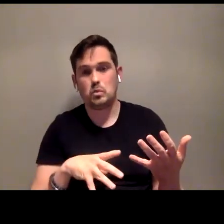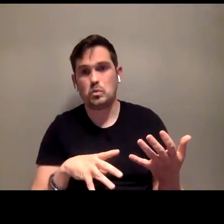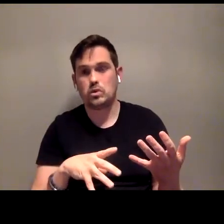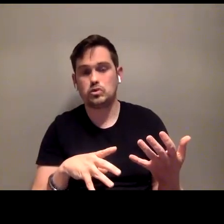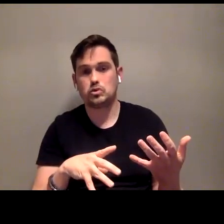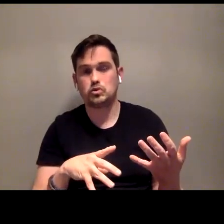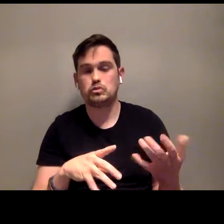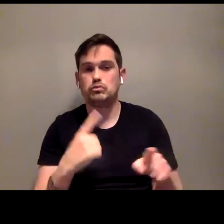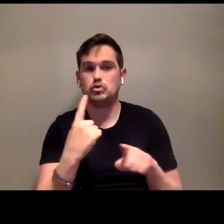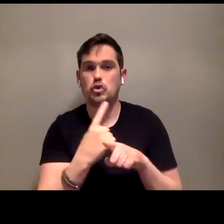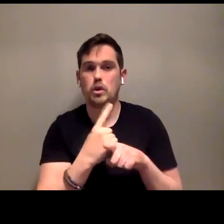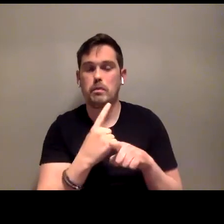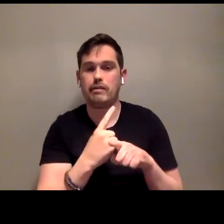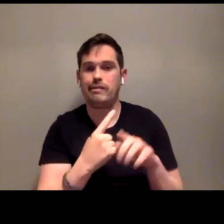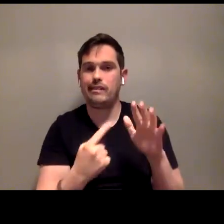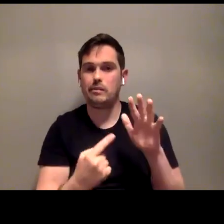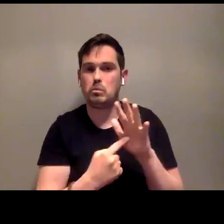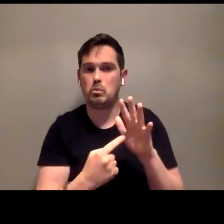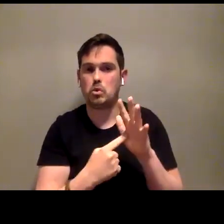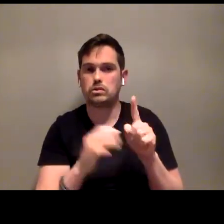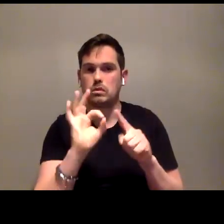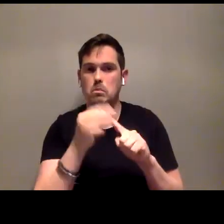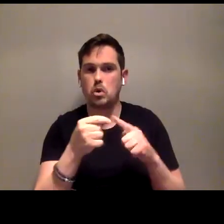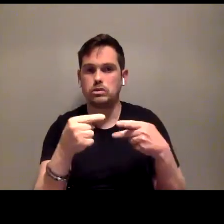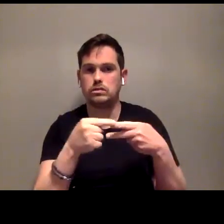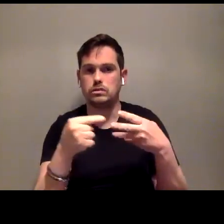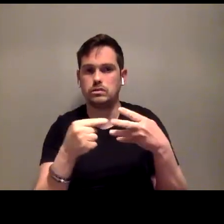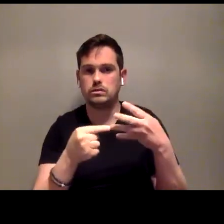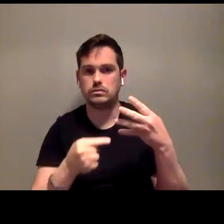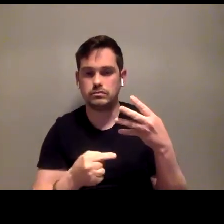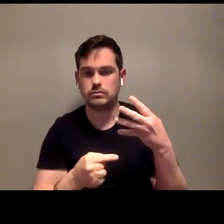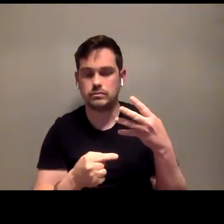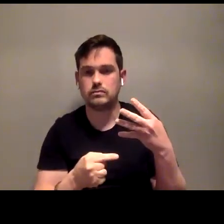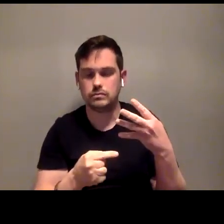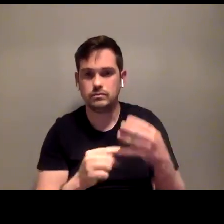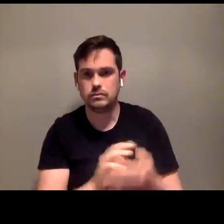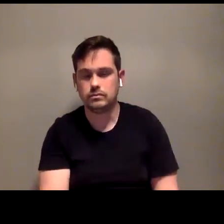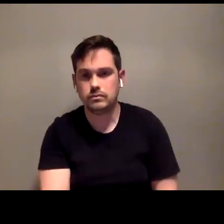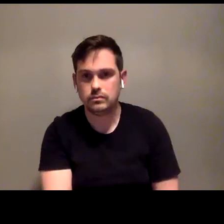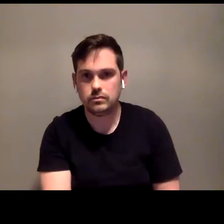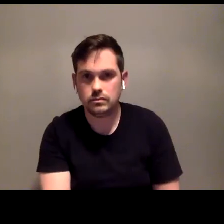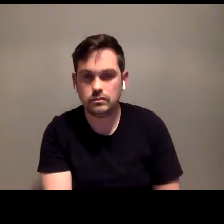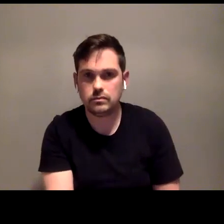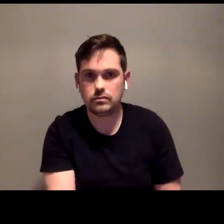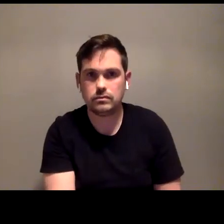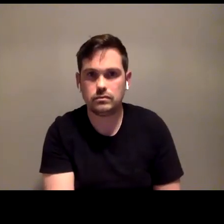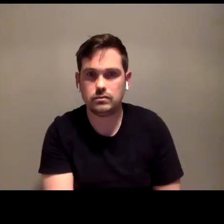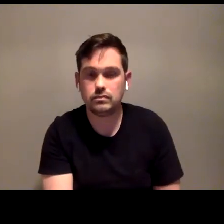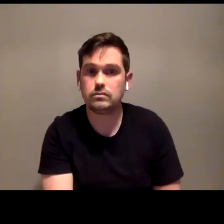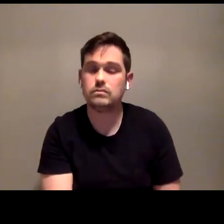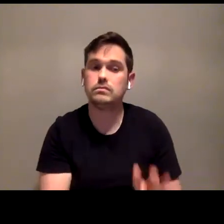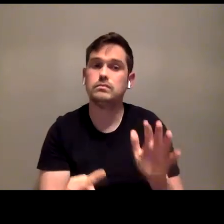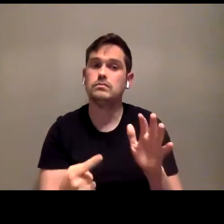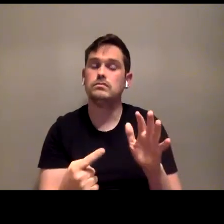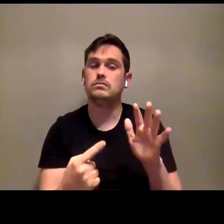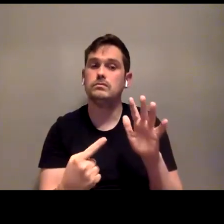key points that came across tonight. I think it was really important to expand what